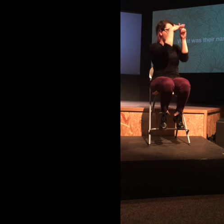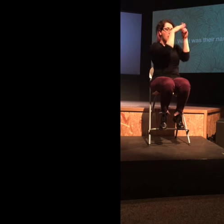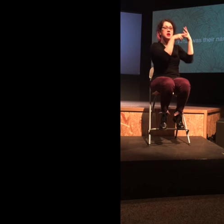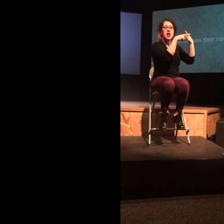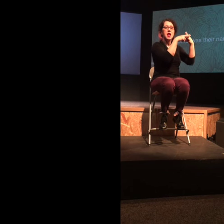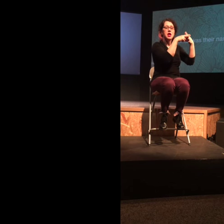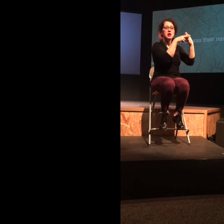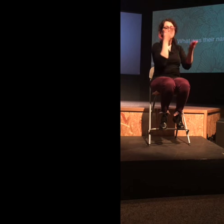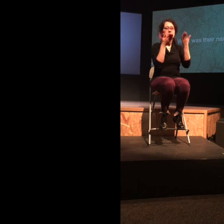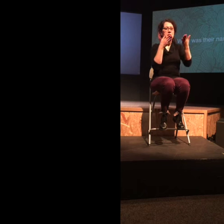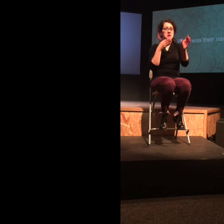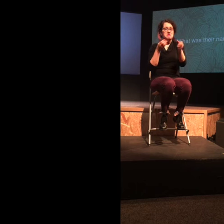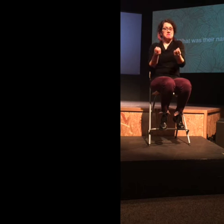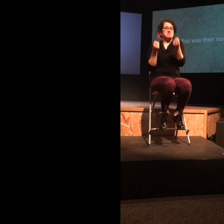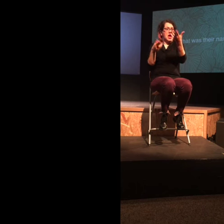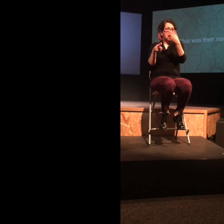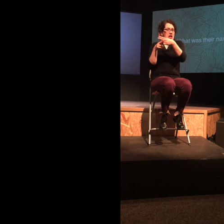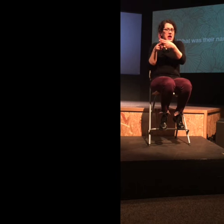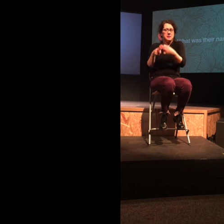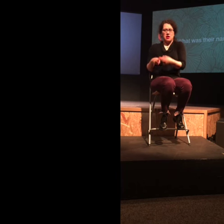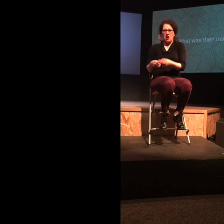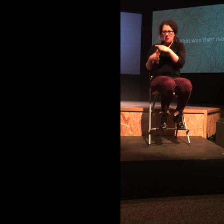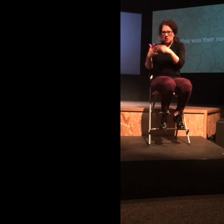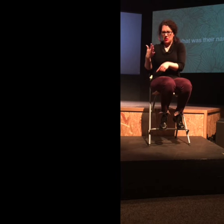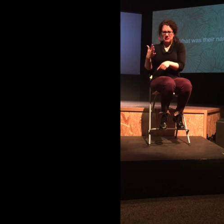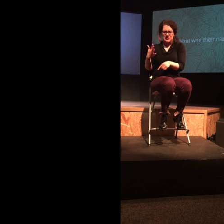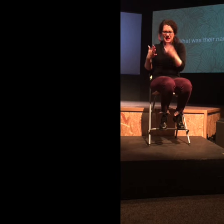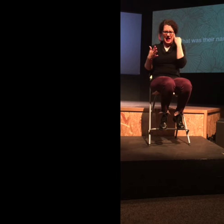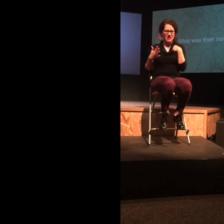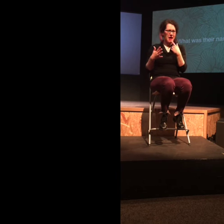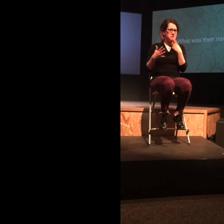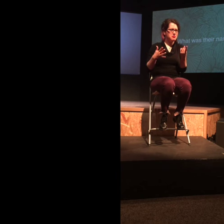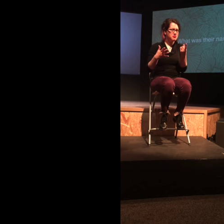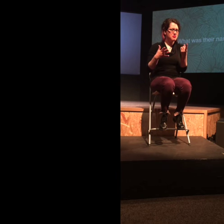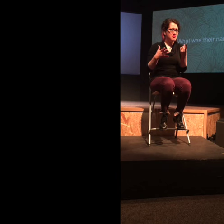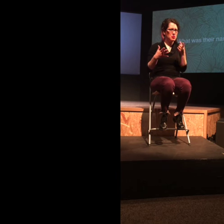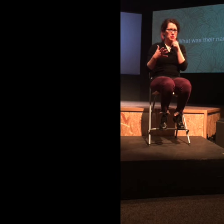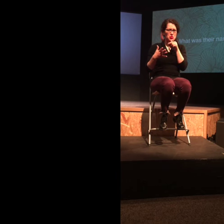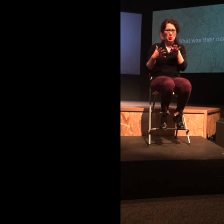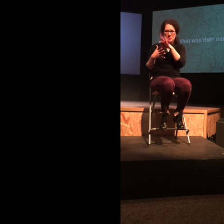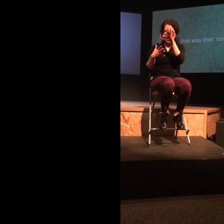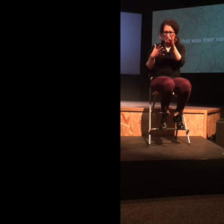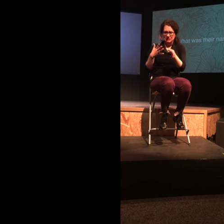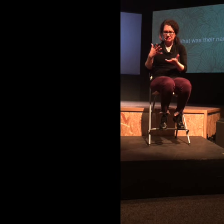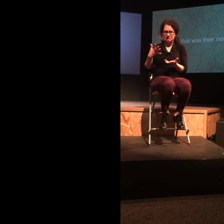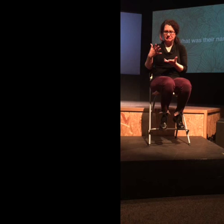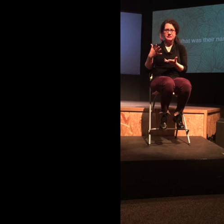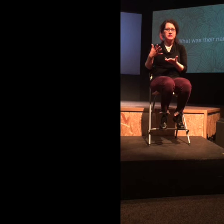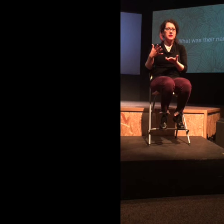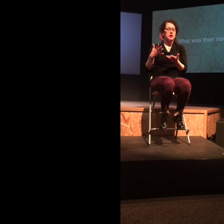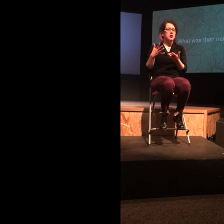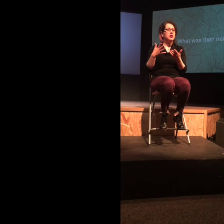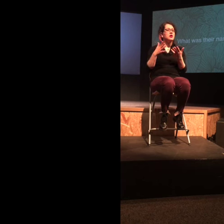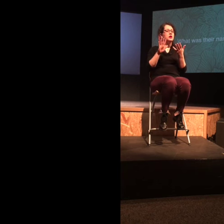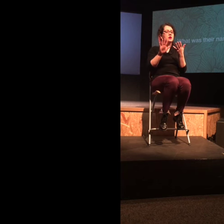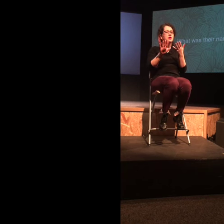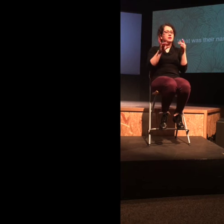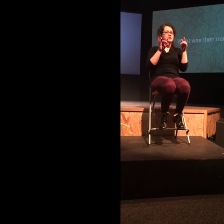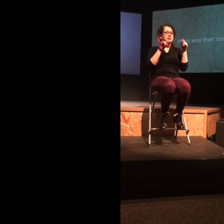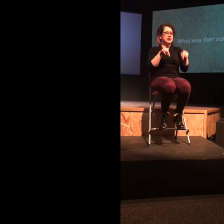got multiple names and you had to decide, well, who am I going to say if I say it out loud? And the reason why I would say that